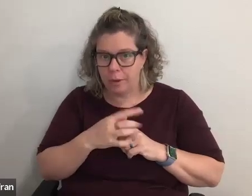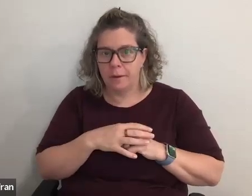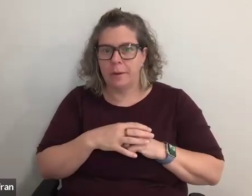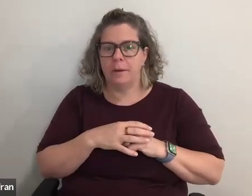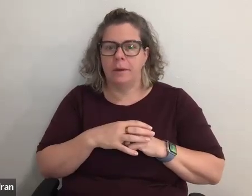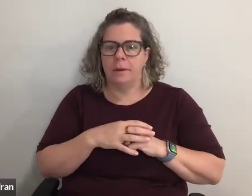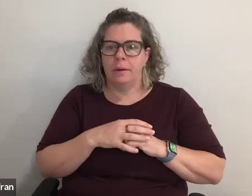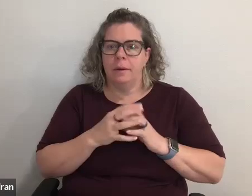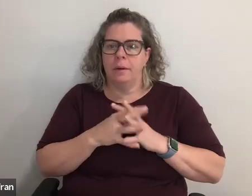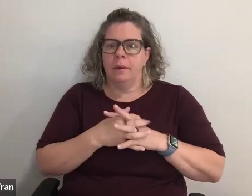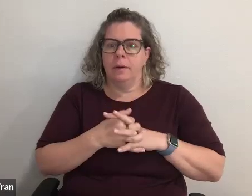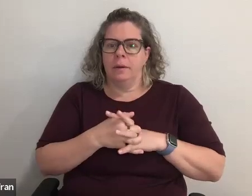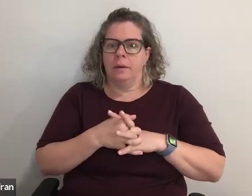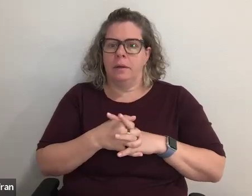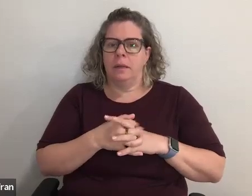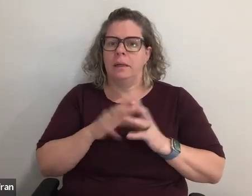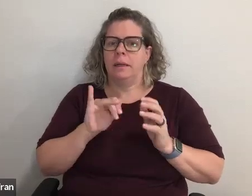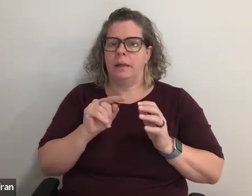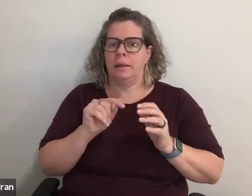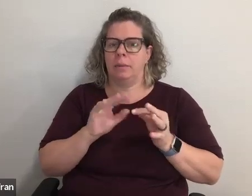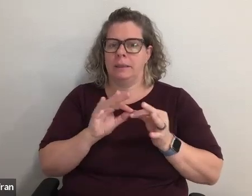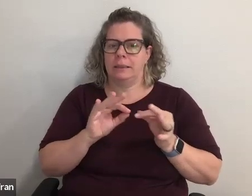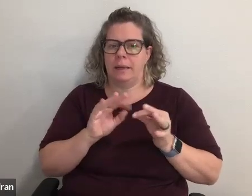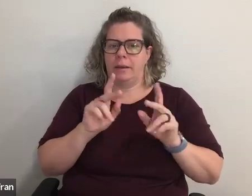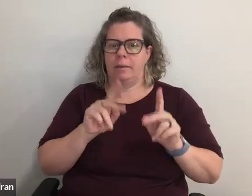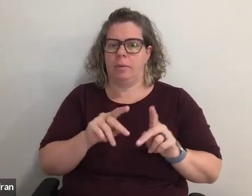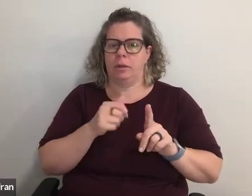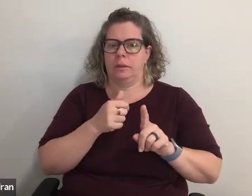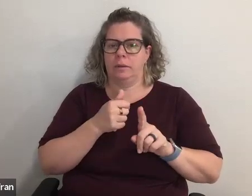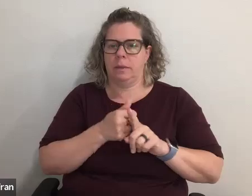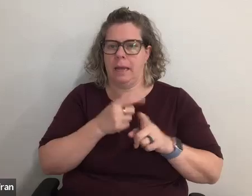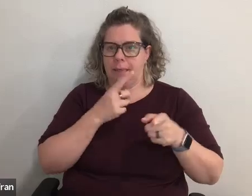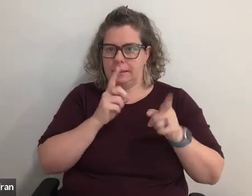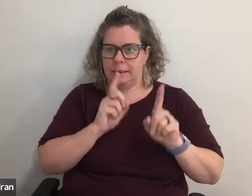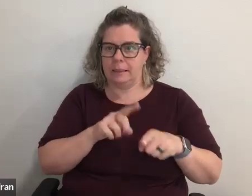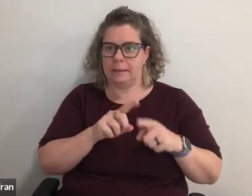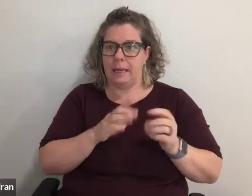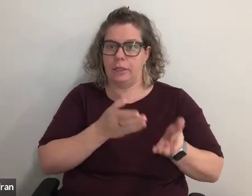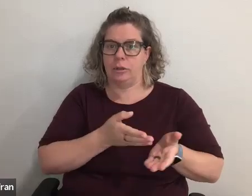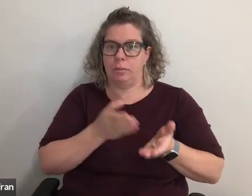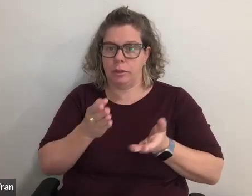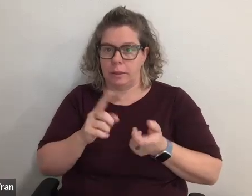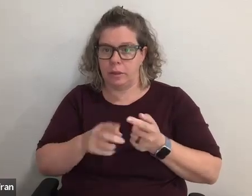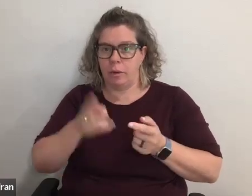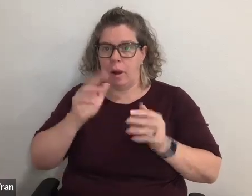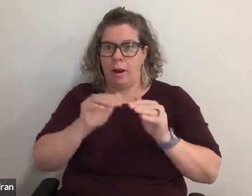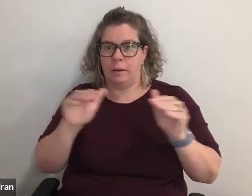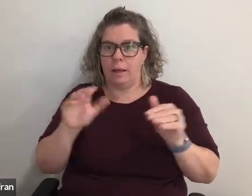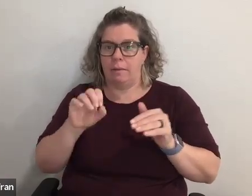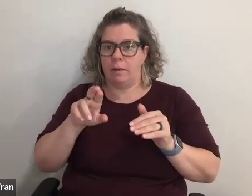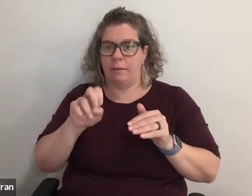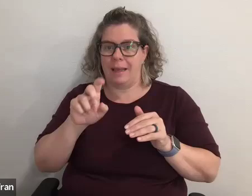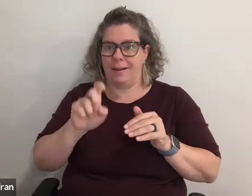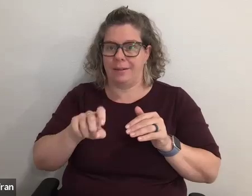Let's see here. It was stated that an individual has to consent to be transported if a higher level of care is